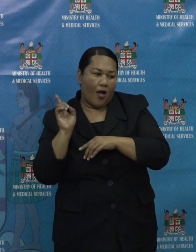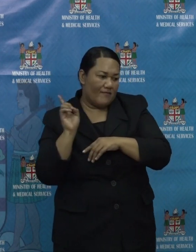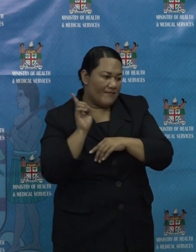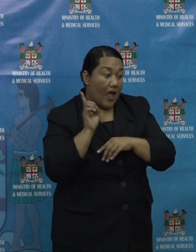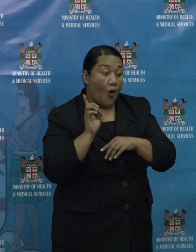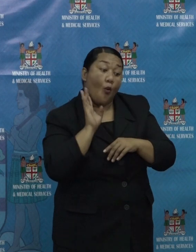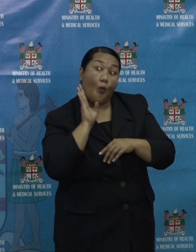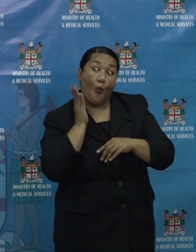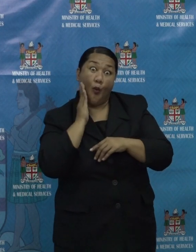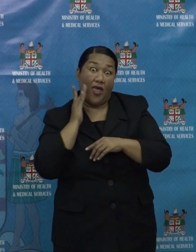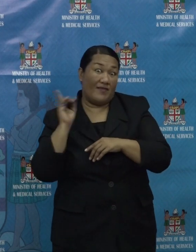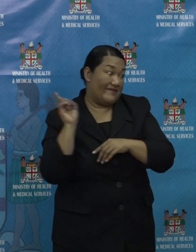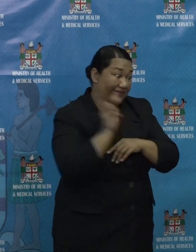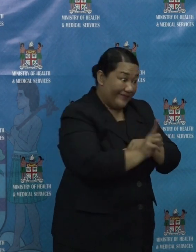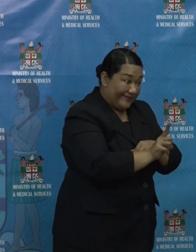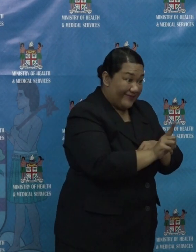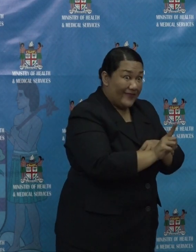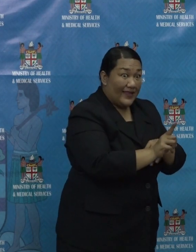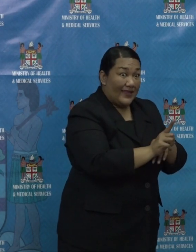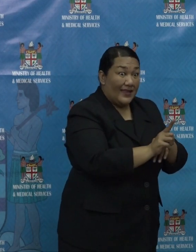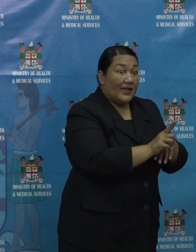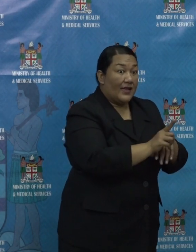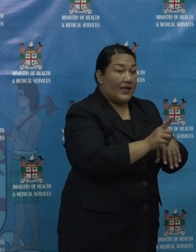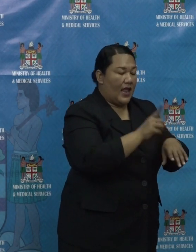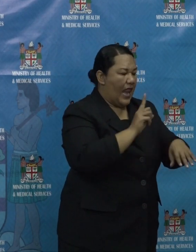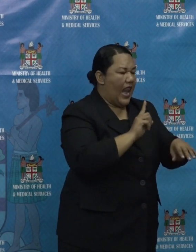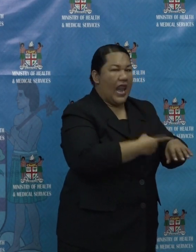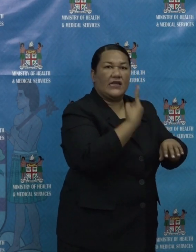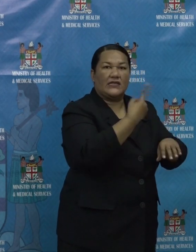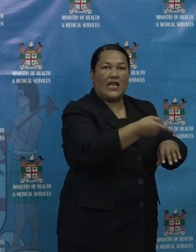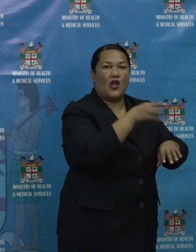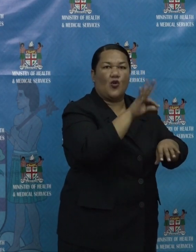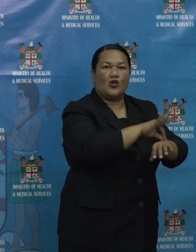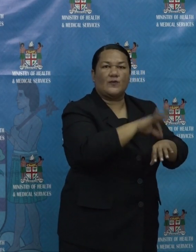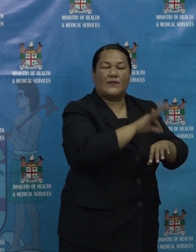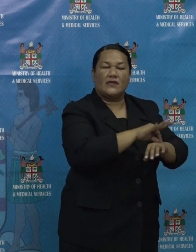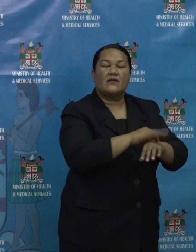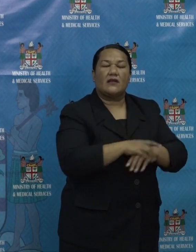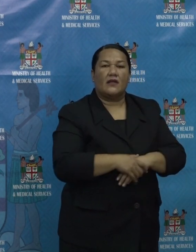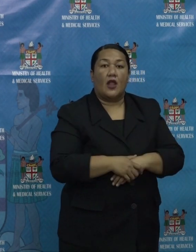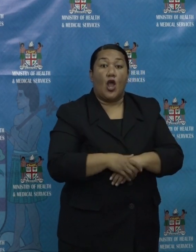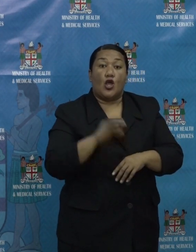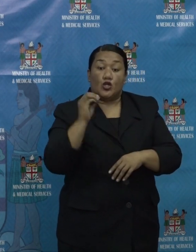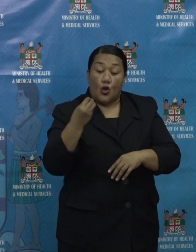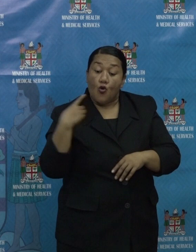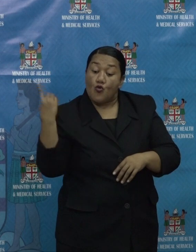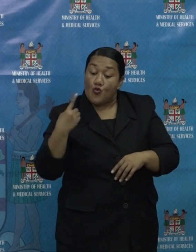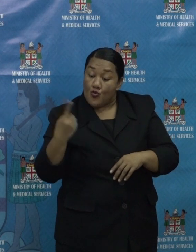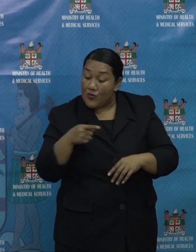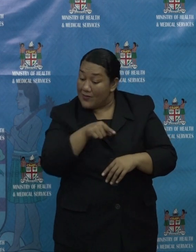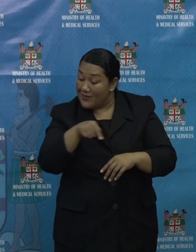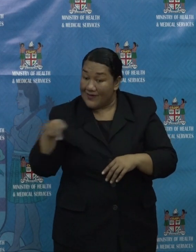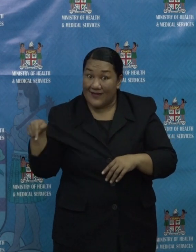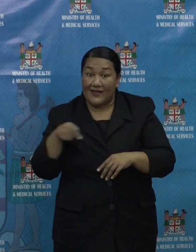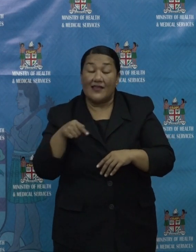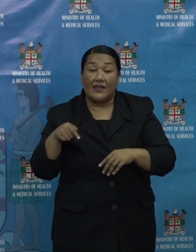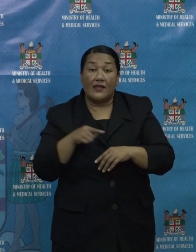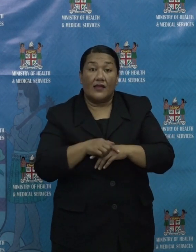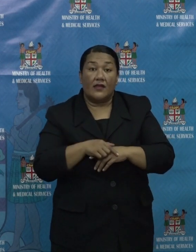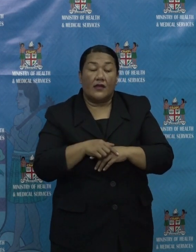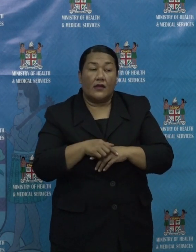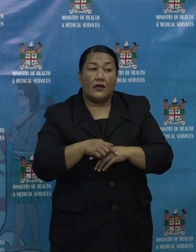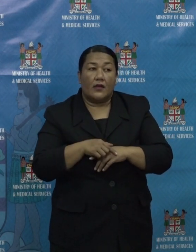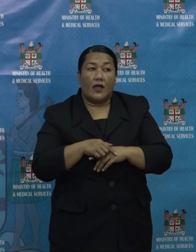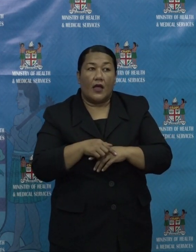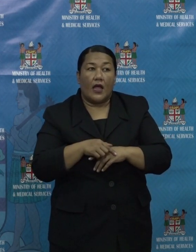facility. So essentially, our healthcare professionals in these dedicated facilities are not getting the chance to do